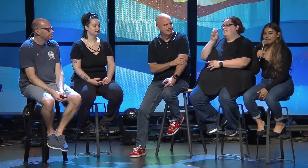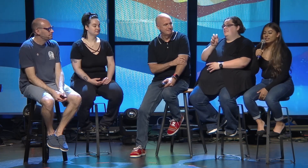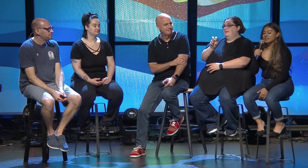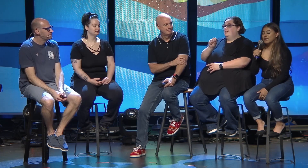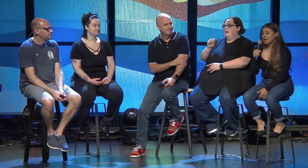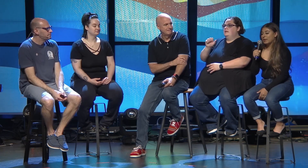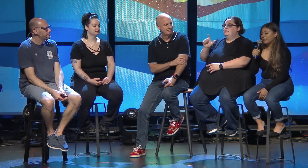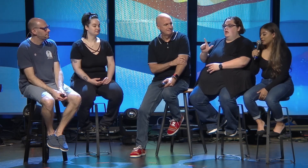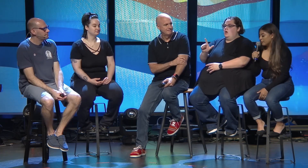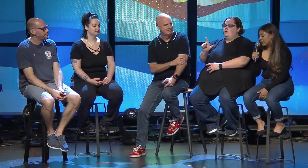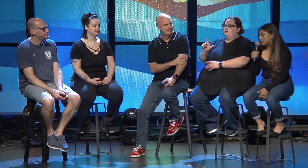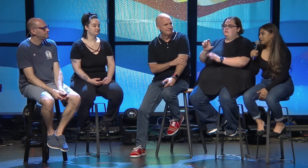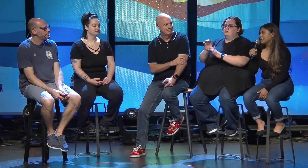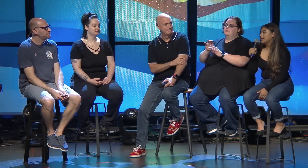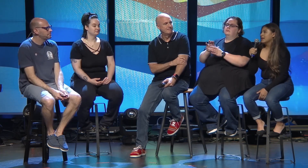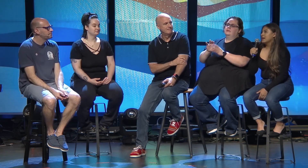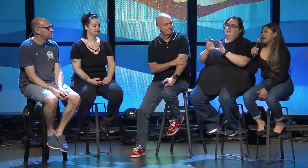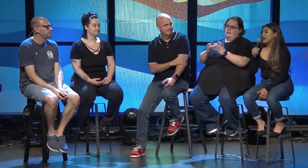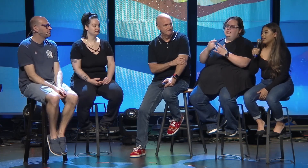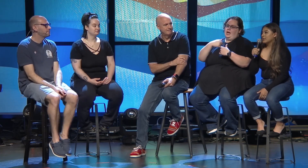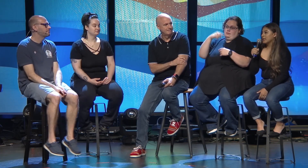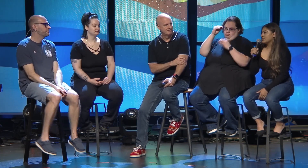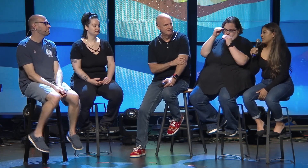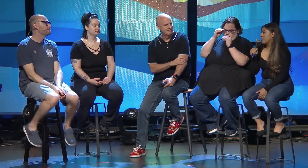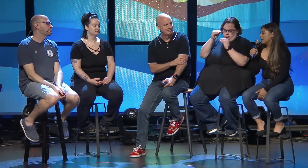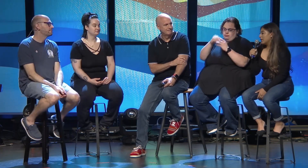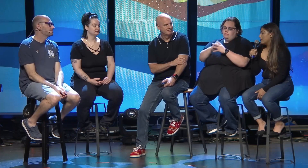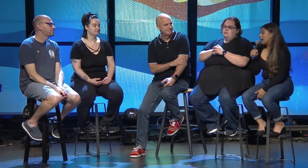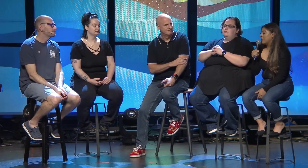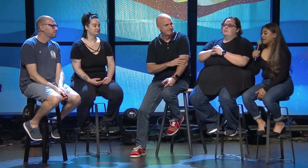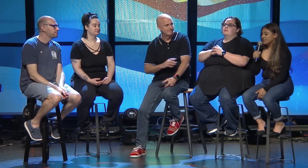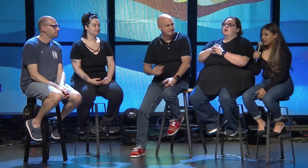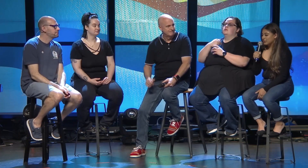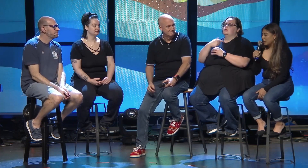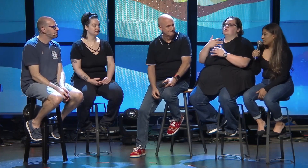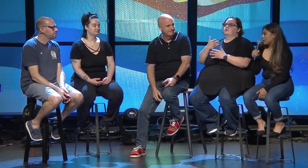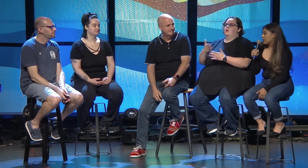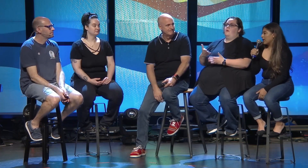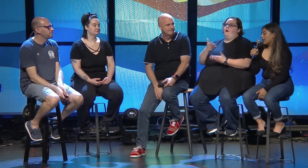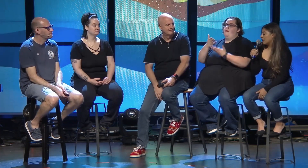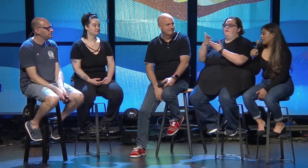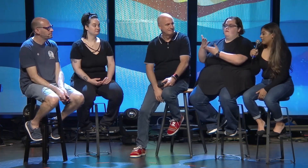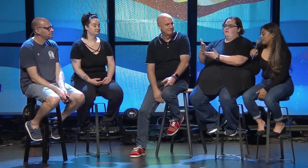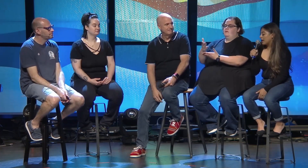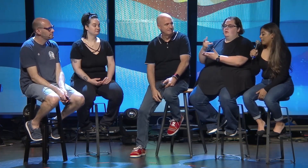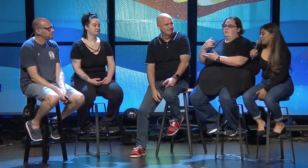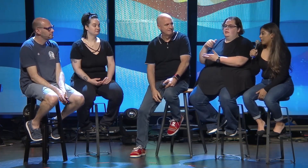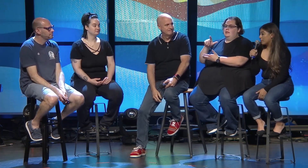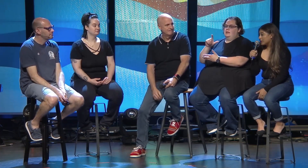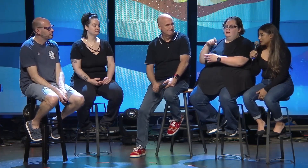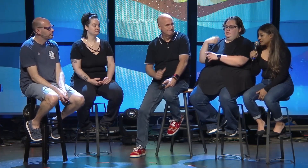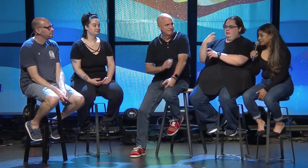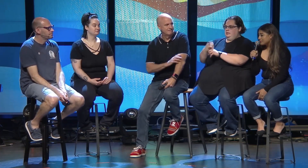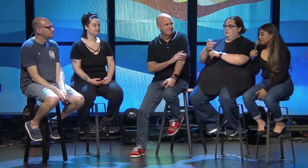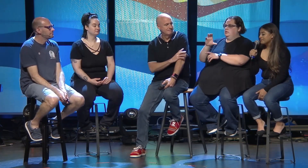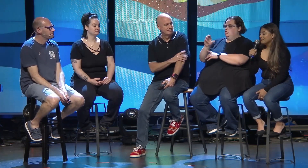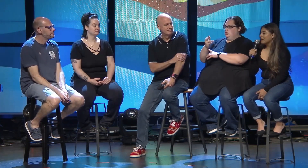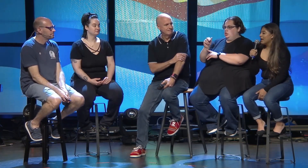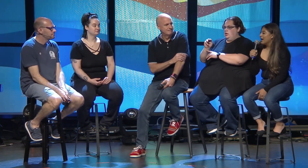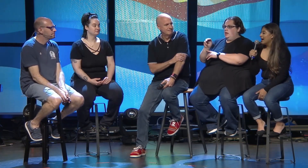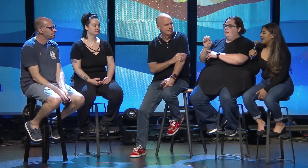do teach at Front Range. I was also nominated by the Latino Chamber of